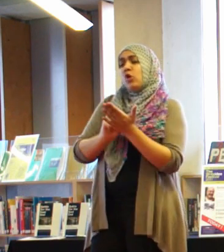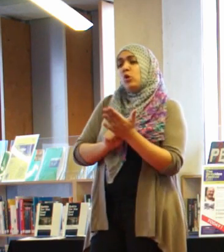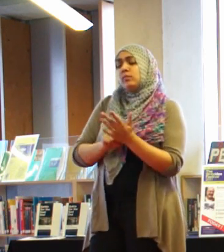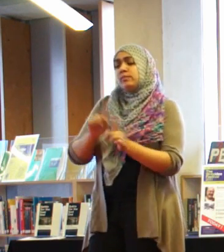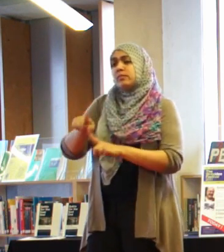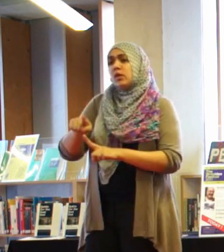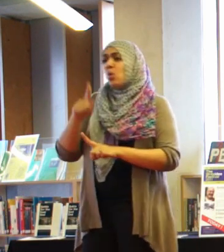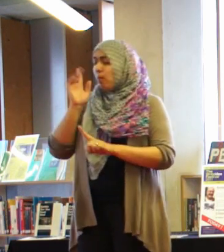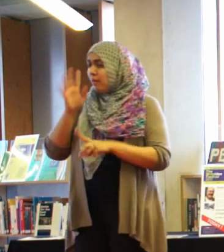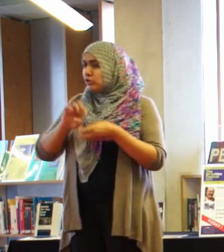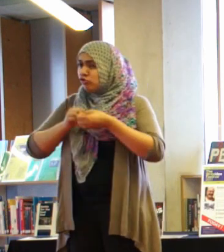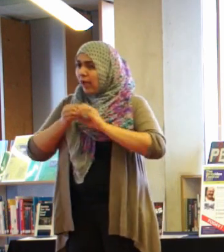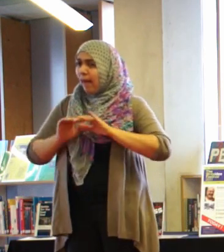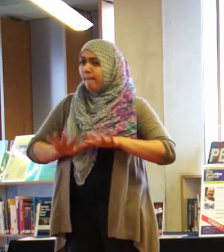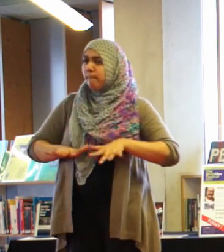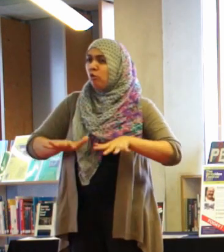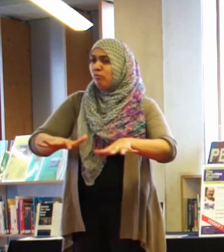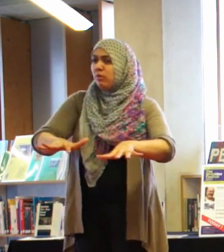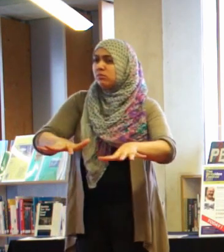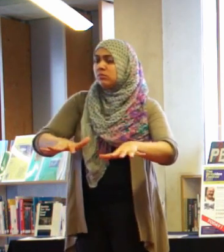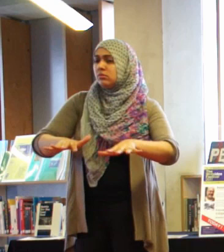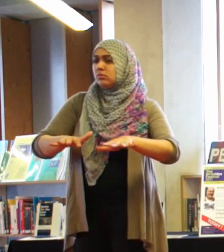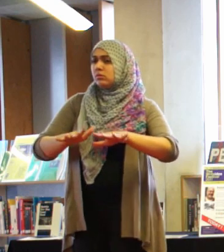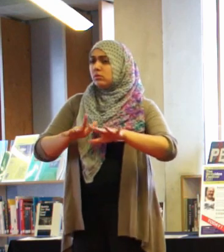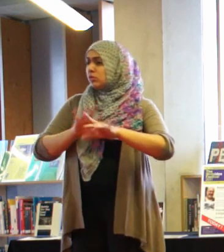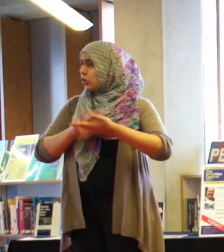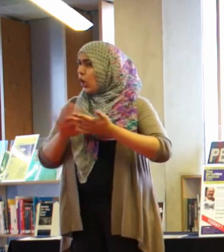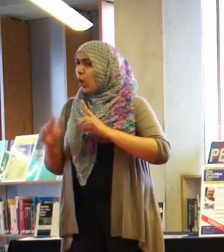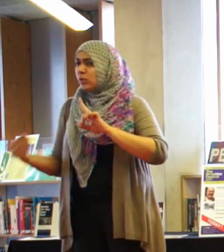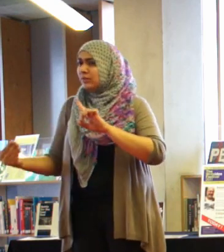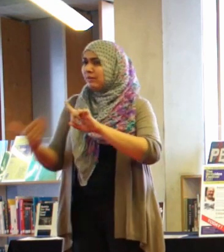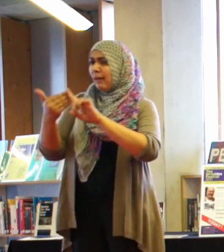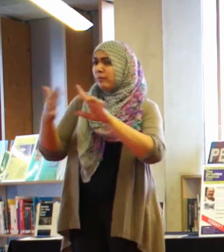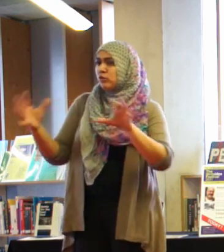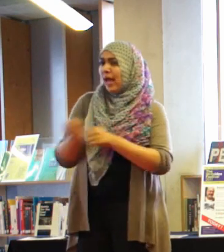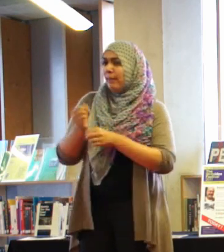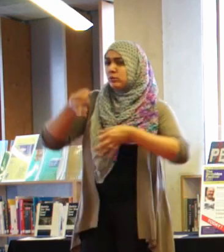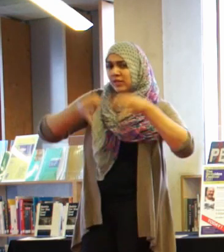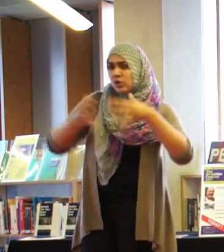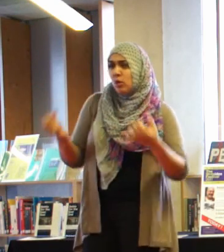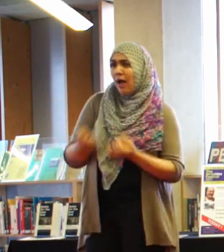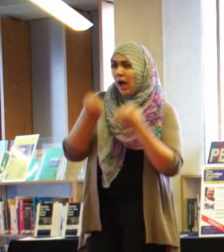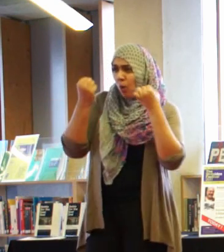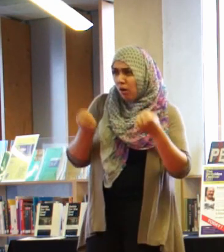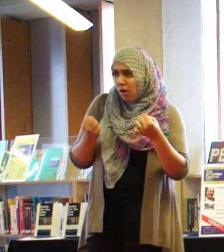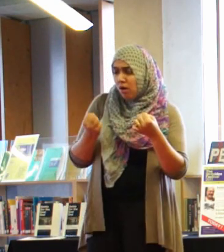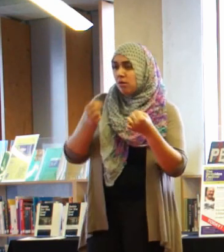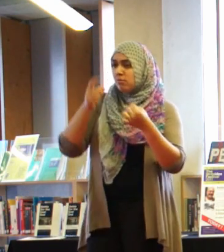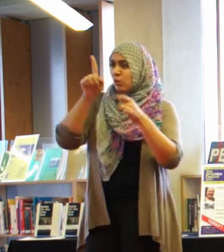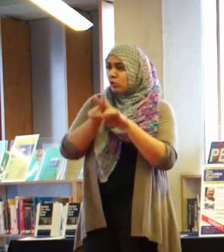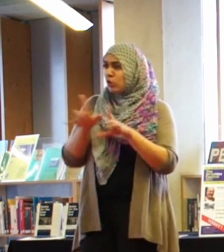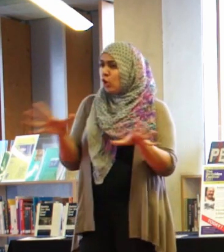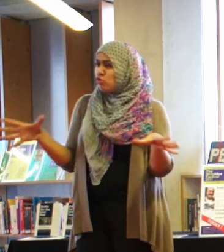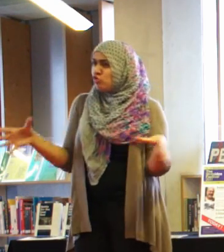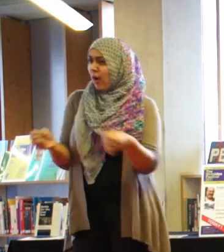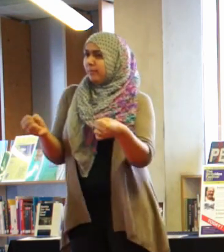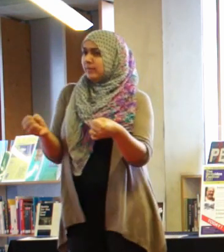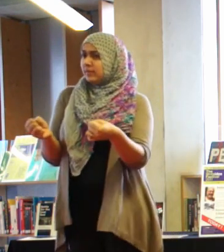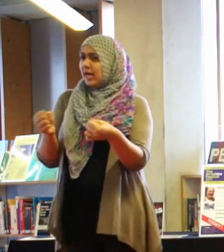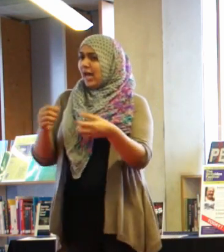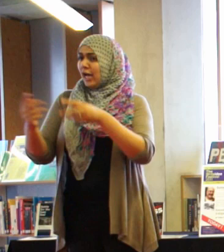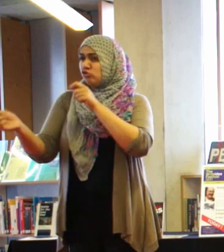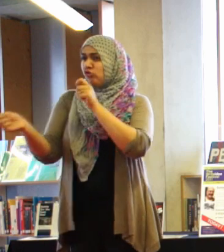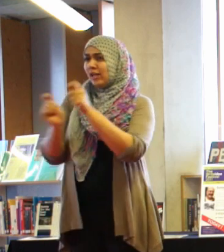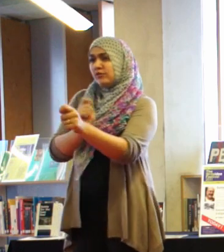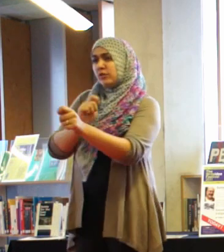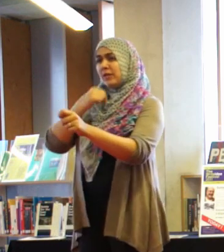create a movement which aims not merely at the capture of political power, a movement which grips and transforms every phase